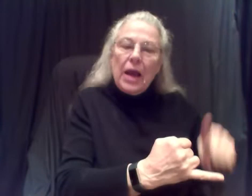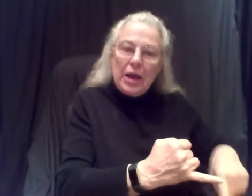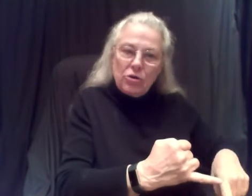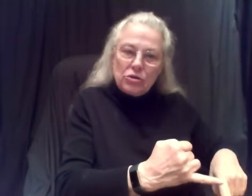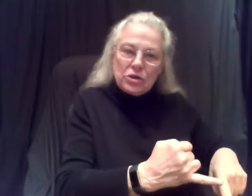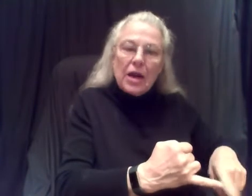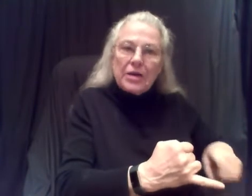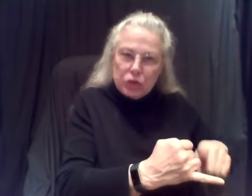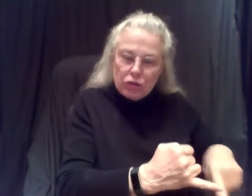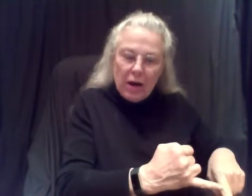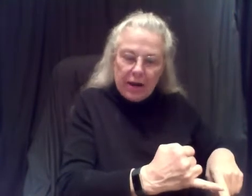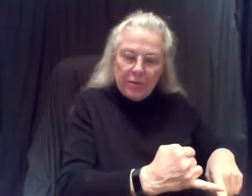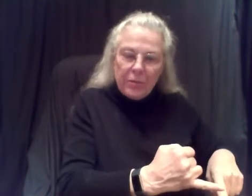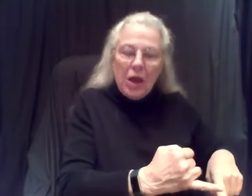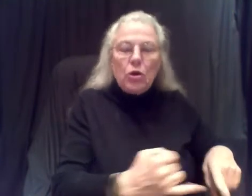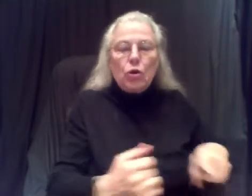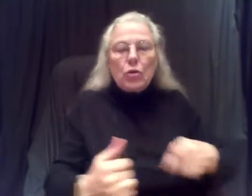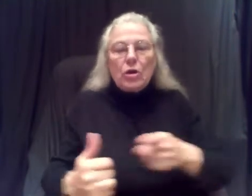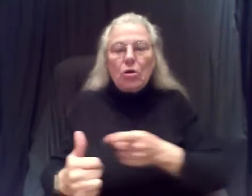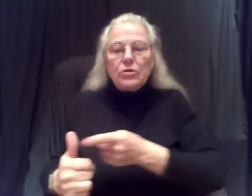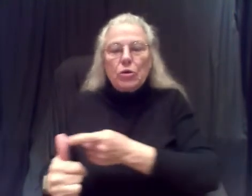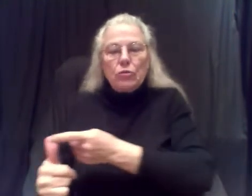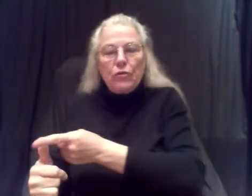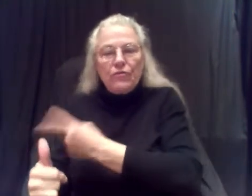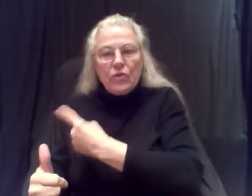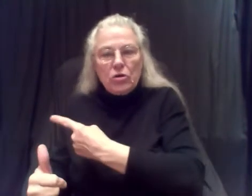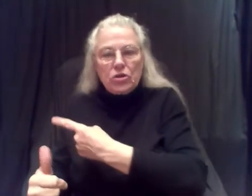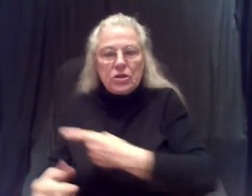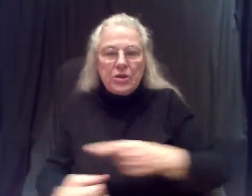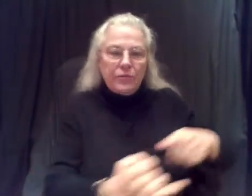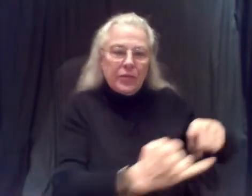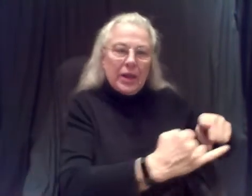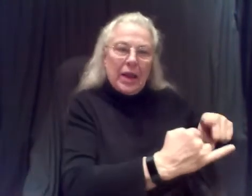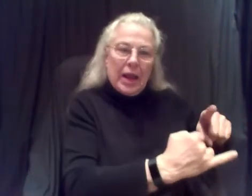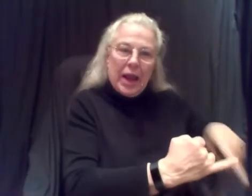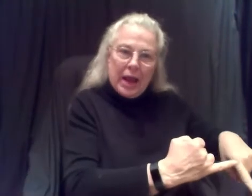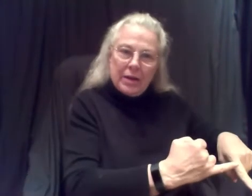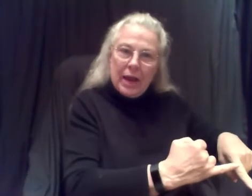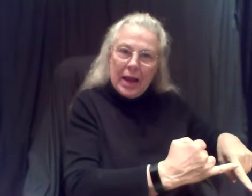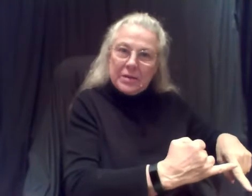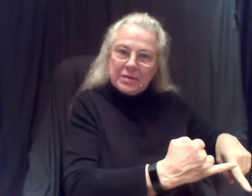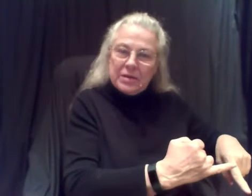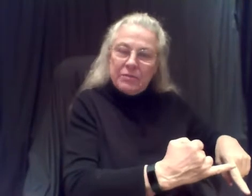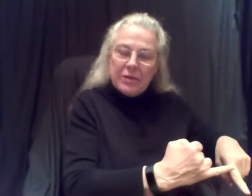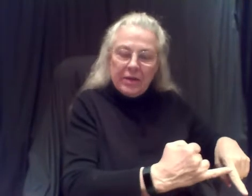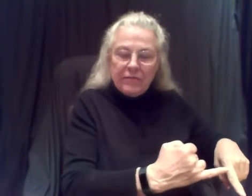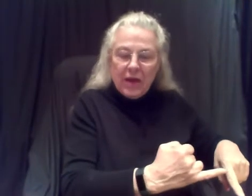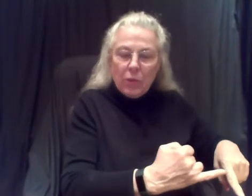you just kind of strike it. You can also do first and last, if that would help